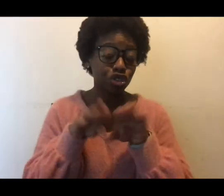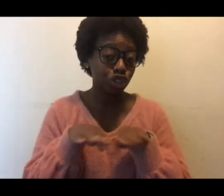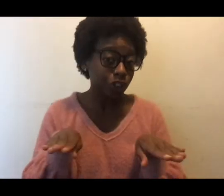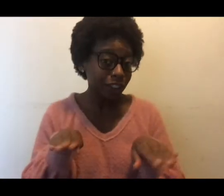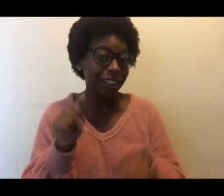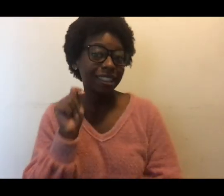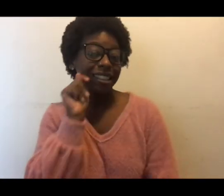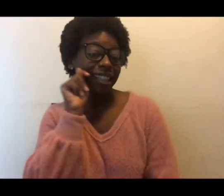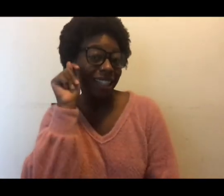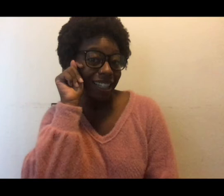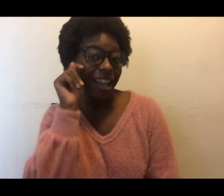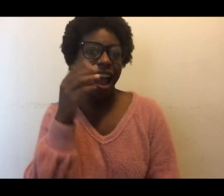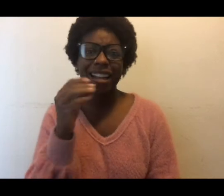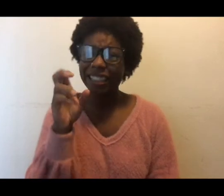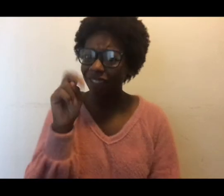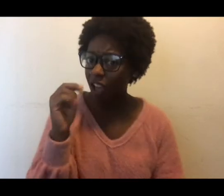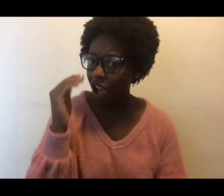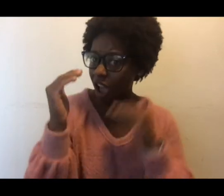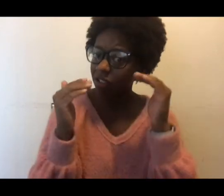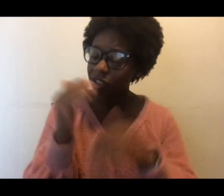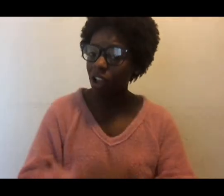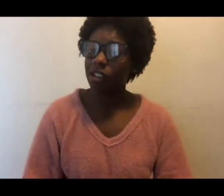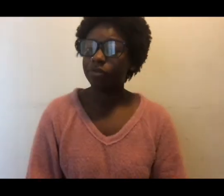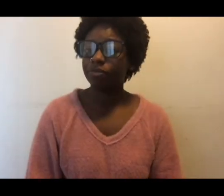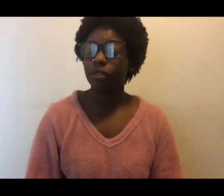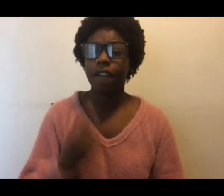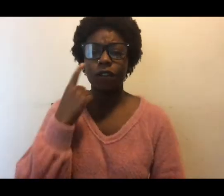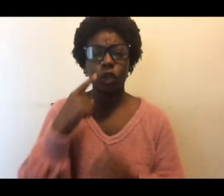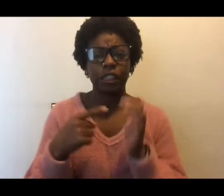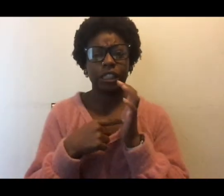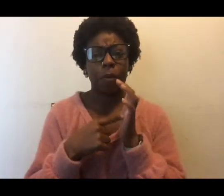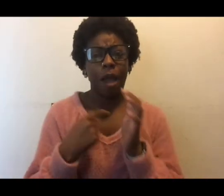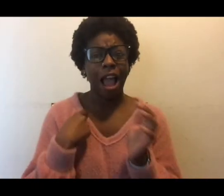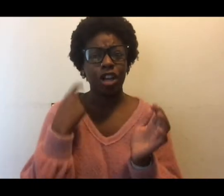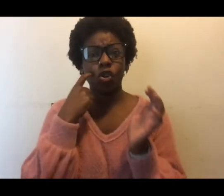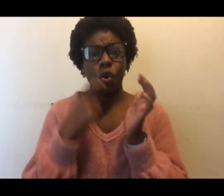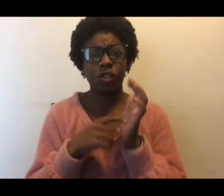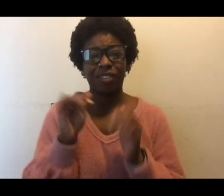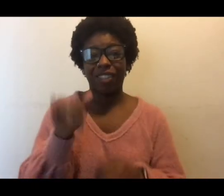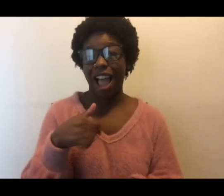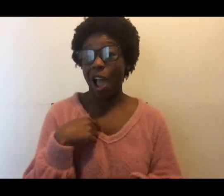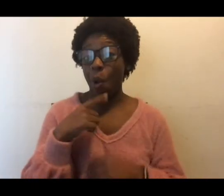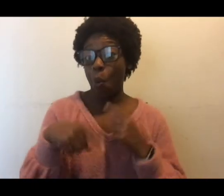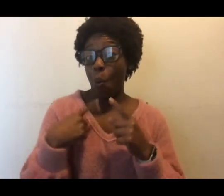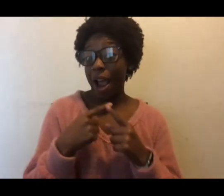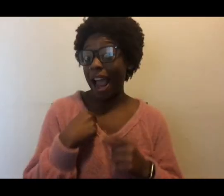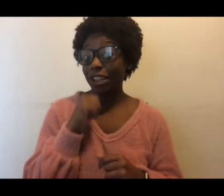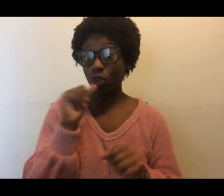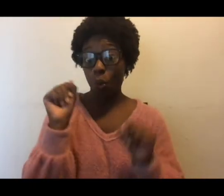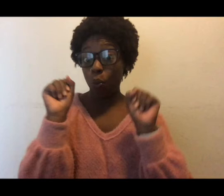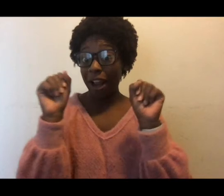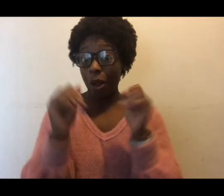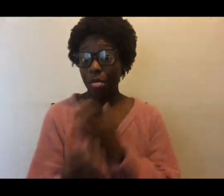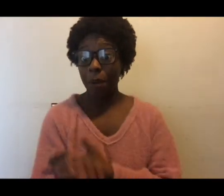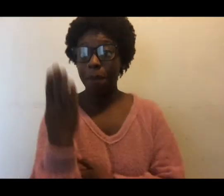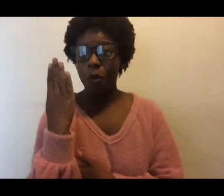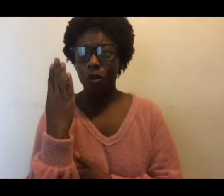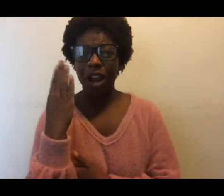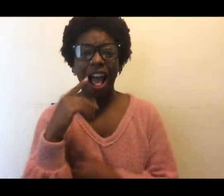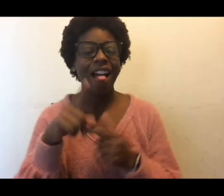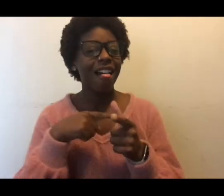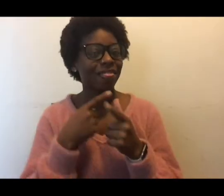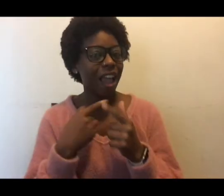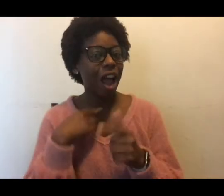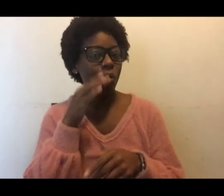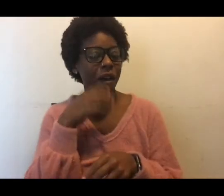HALT applies to children, teens, and even adults. For example, I notice that when I